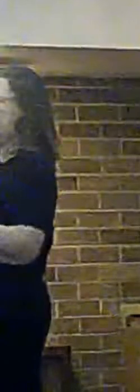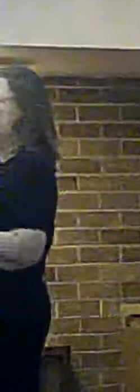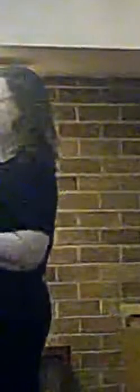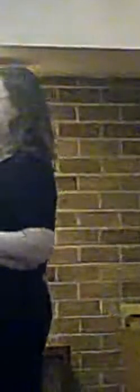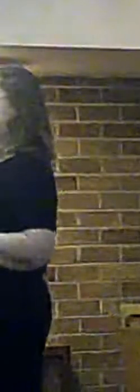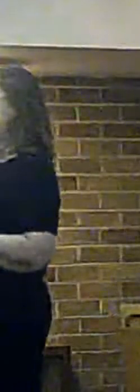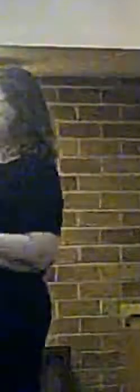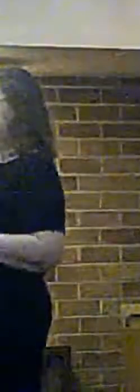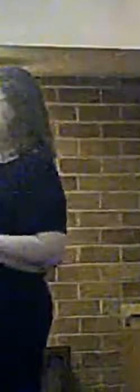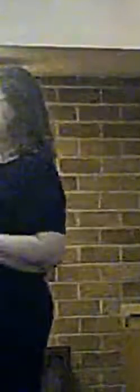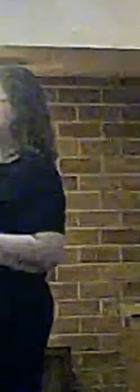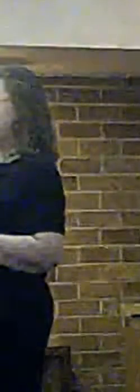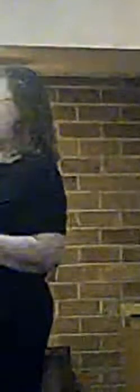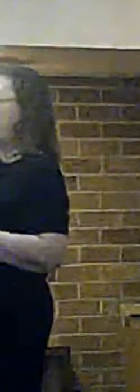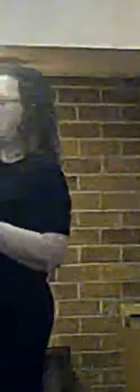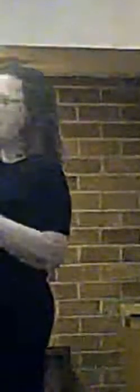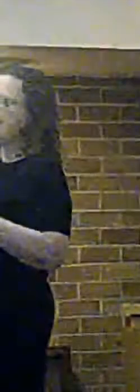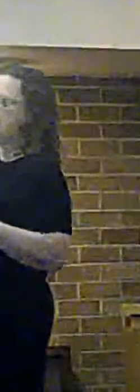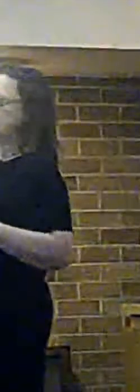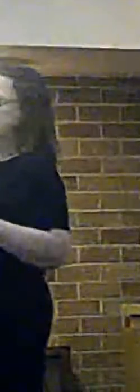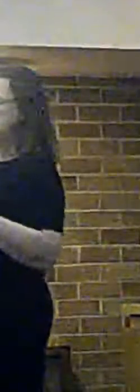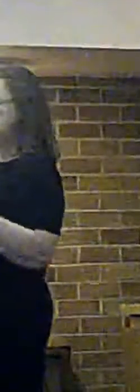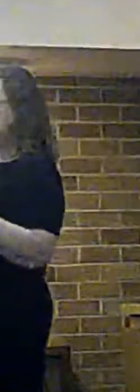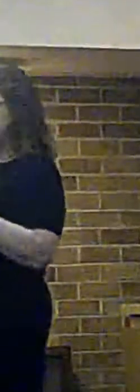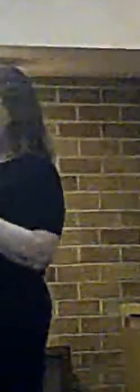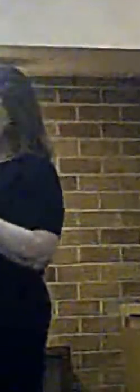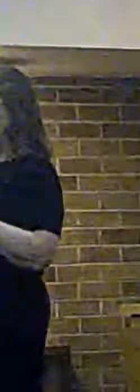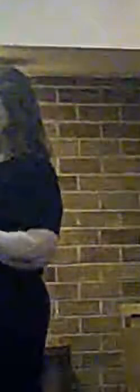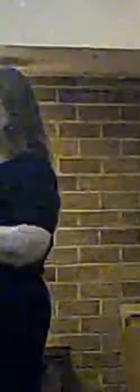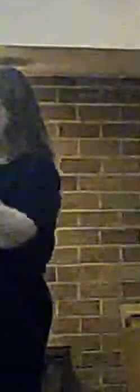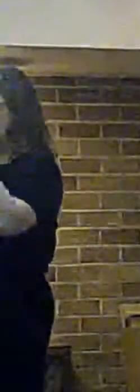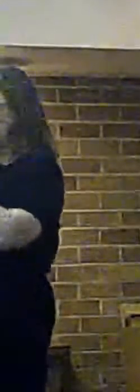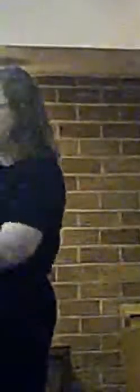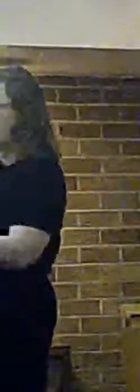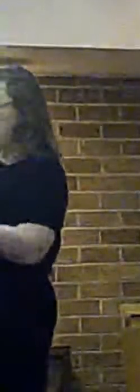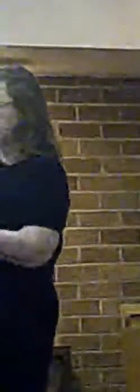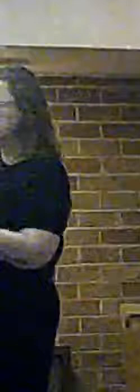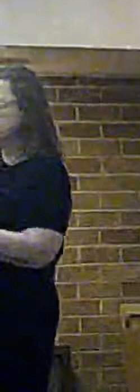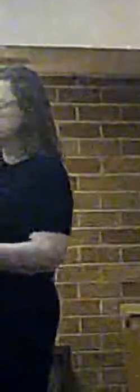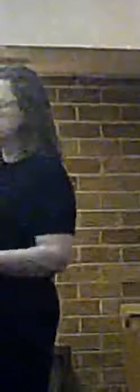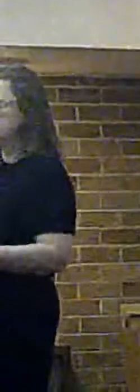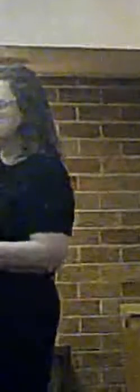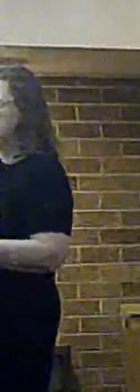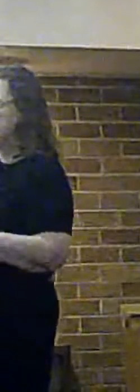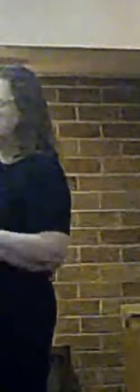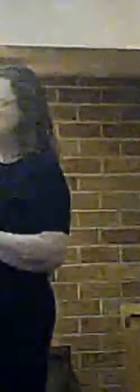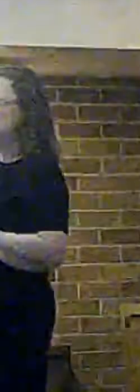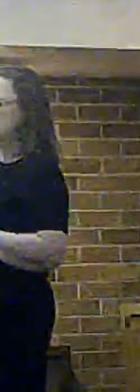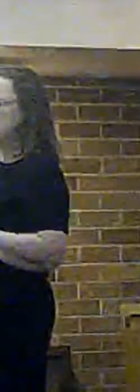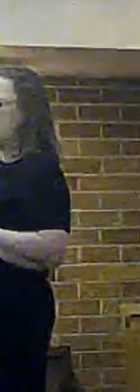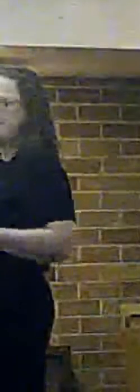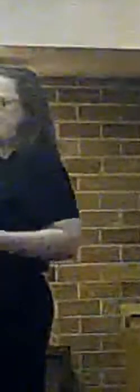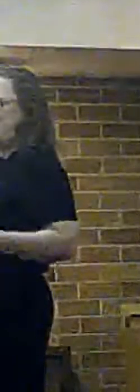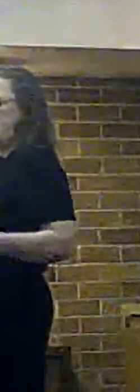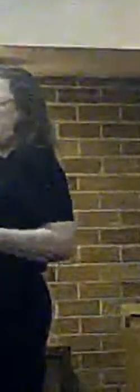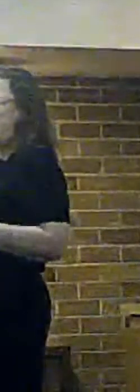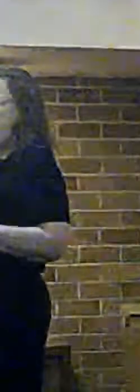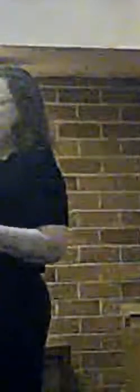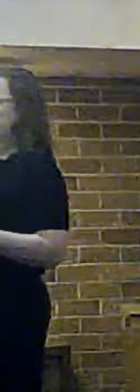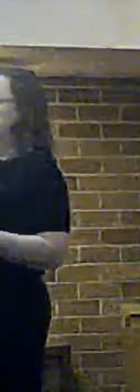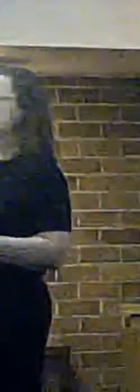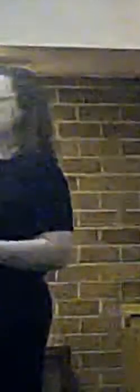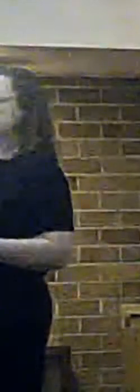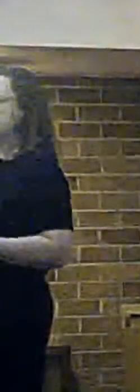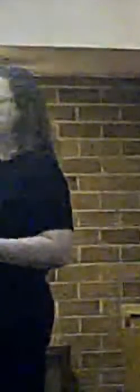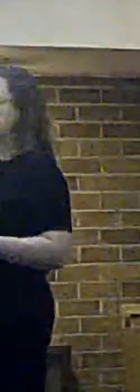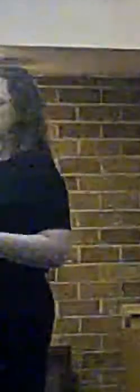reduce our ICT costs, we reduce our maintenance costs. Not huge amounts, but they all make a contribution. Let